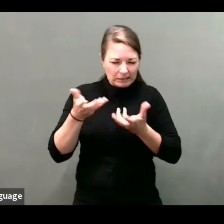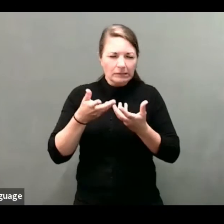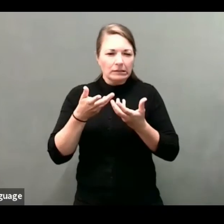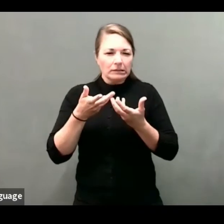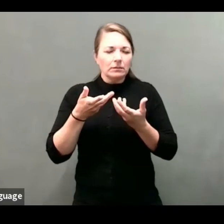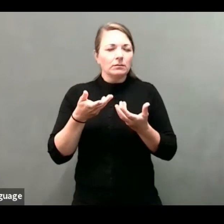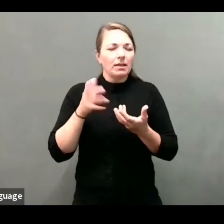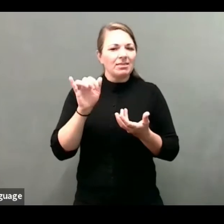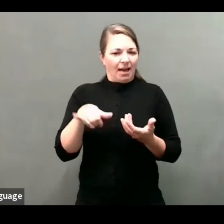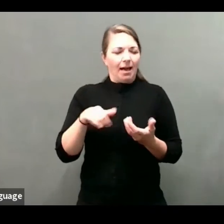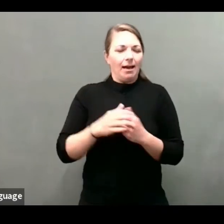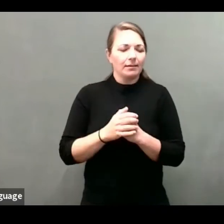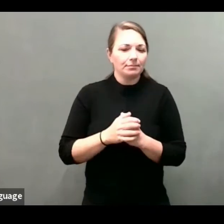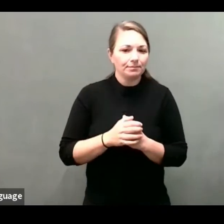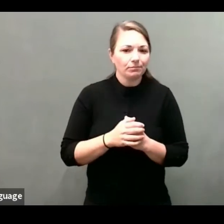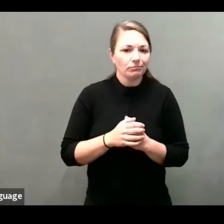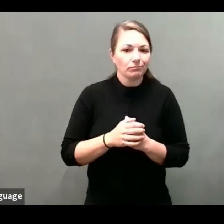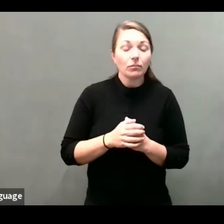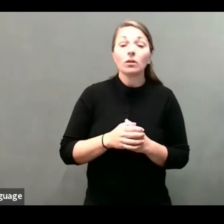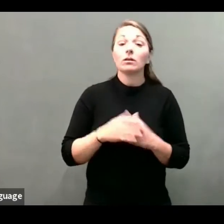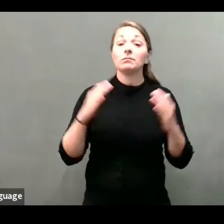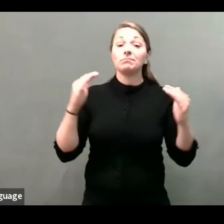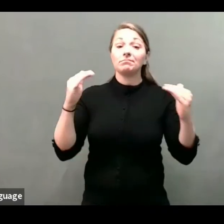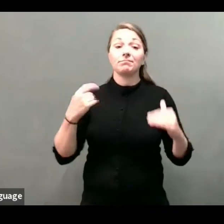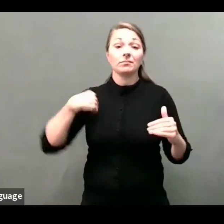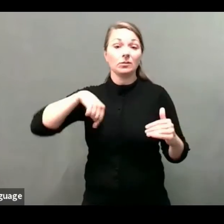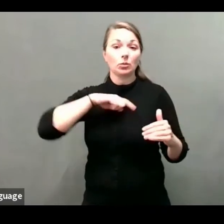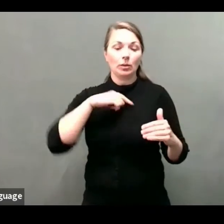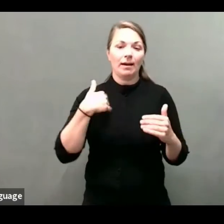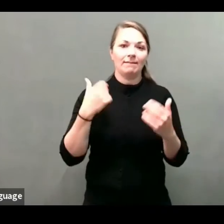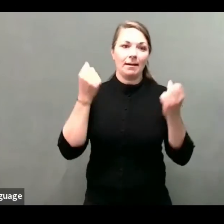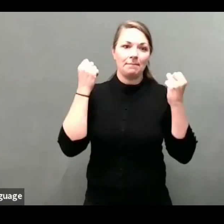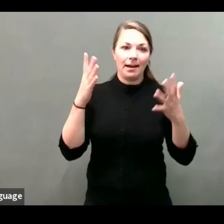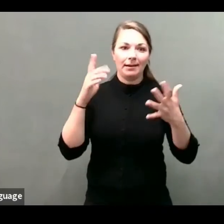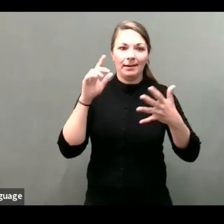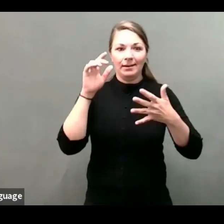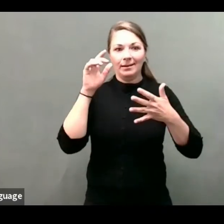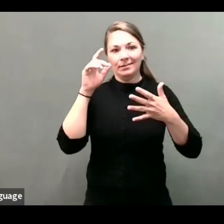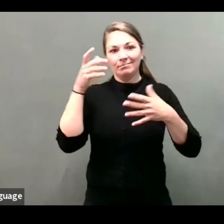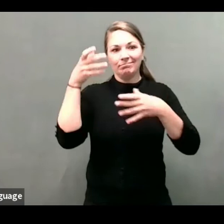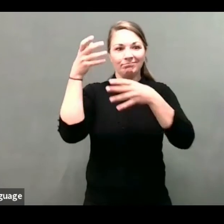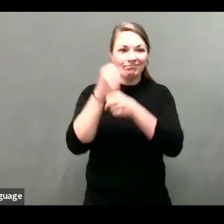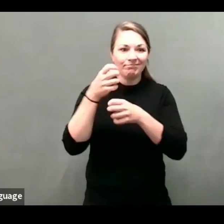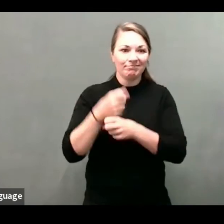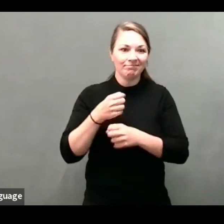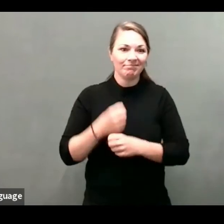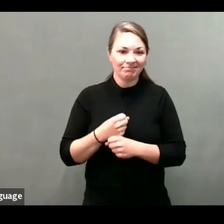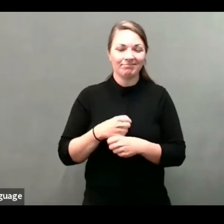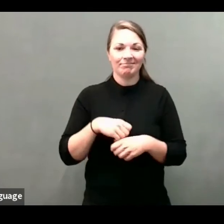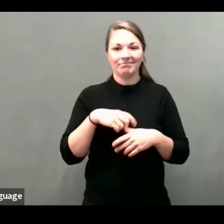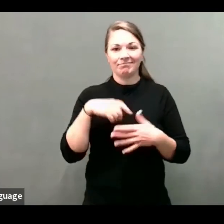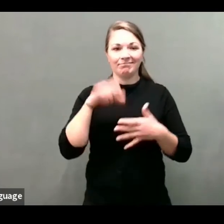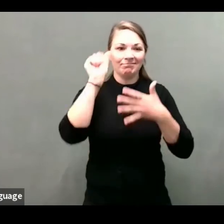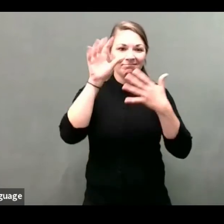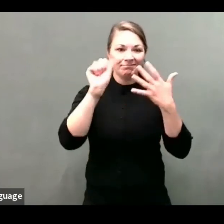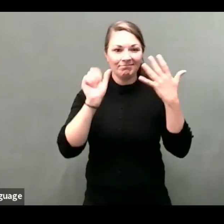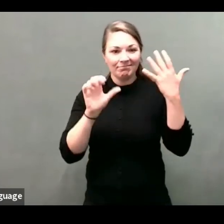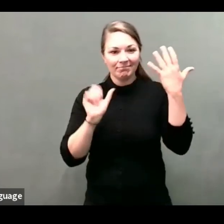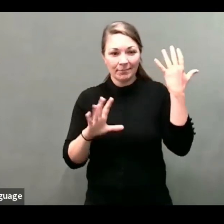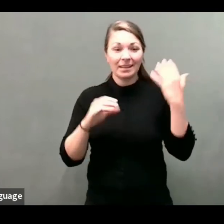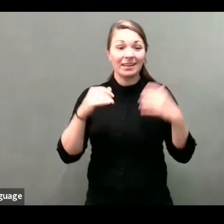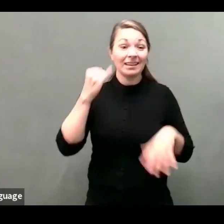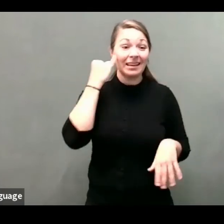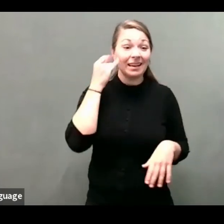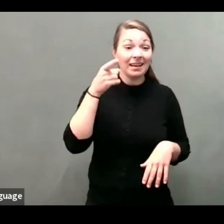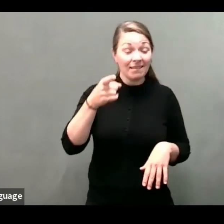We do tend to use a lot of terms, and depending on your current familiarity with sexual assault advocacy response,